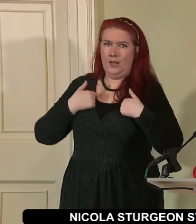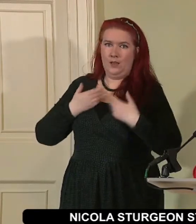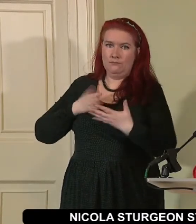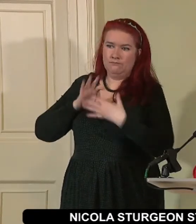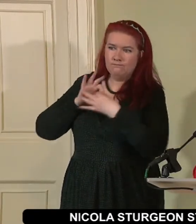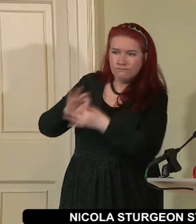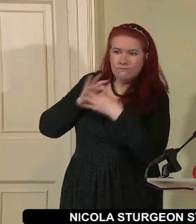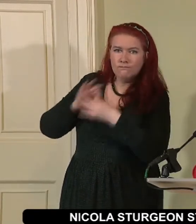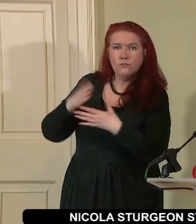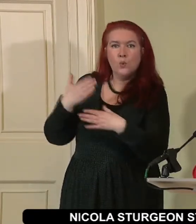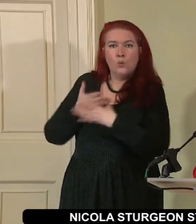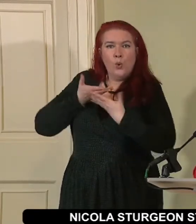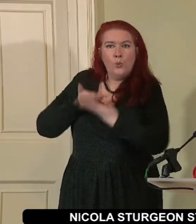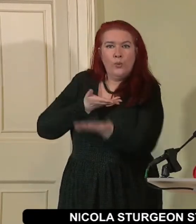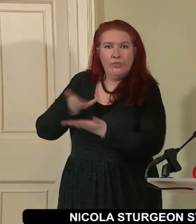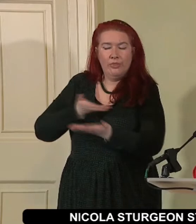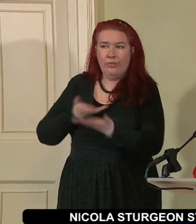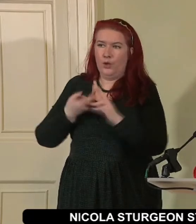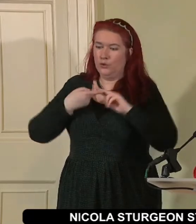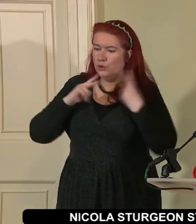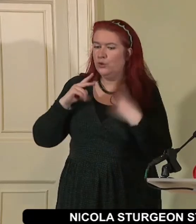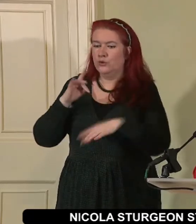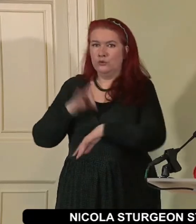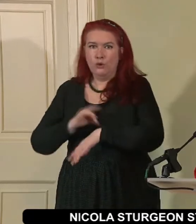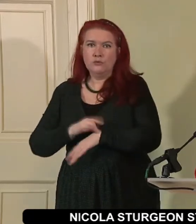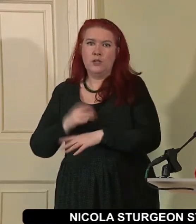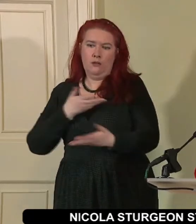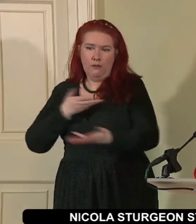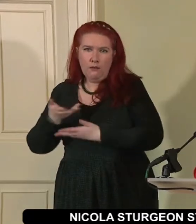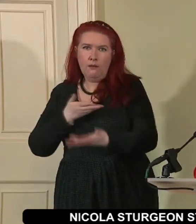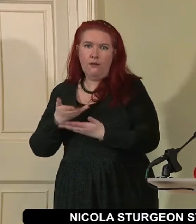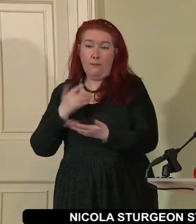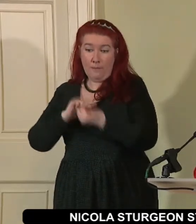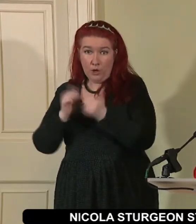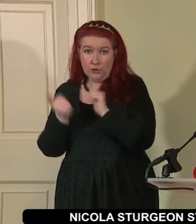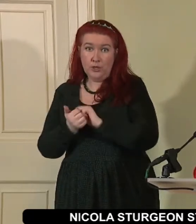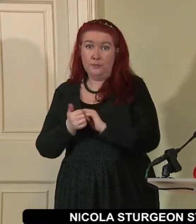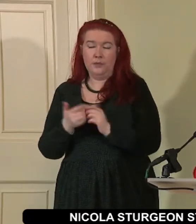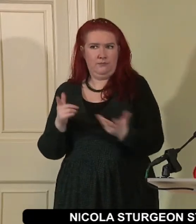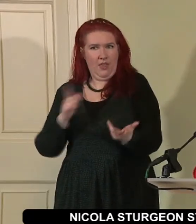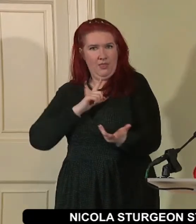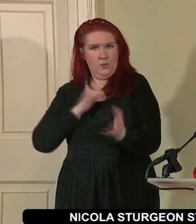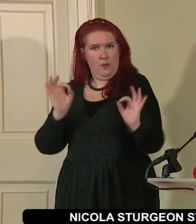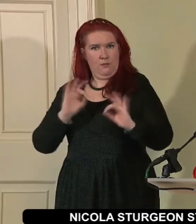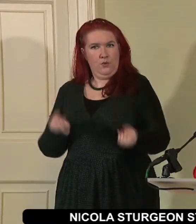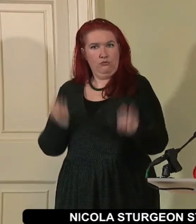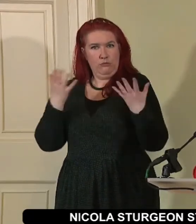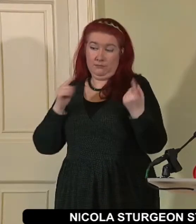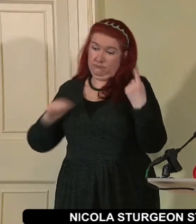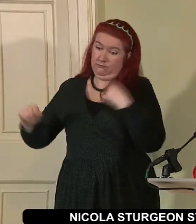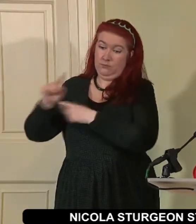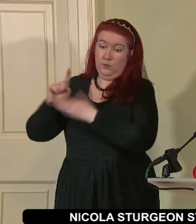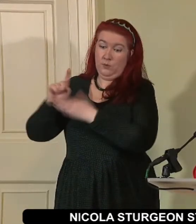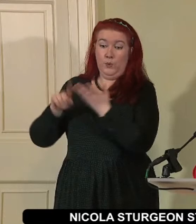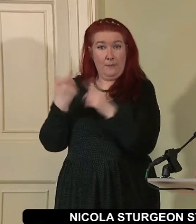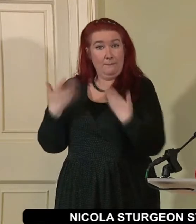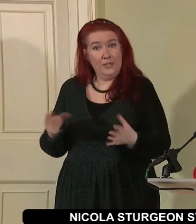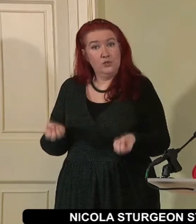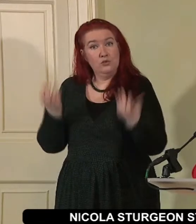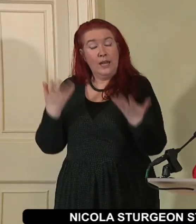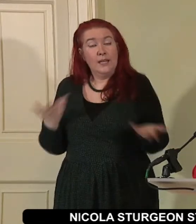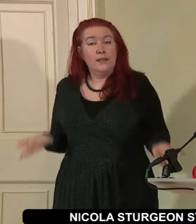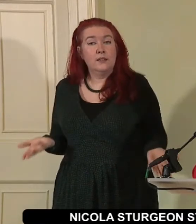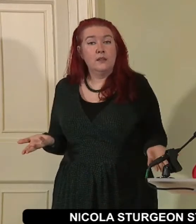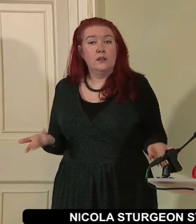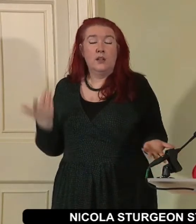working with those in the service together in partnership to tackle these challenges, and that will continue. So,